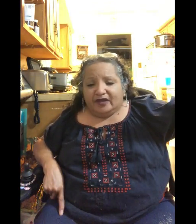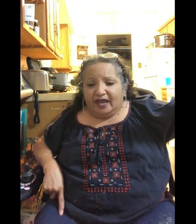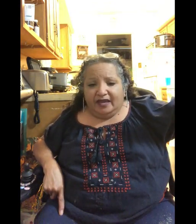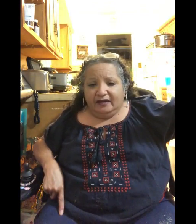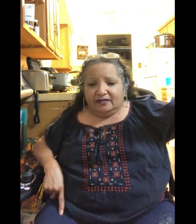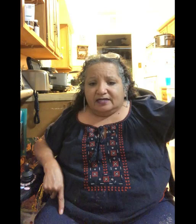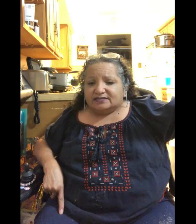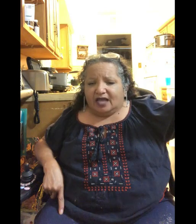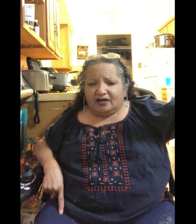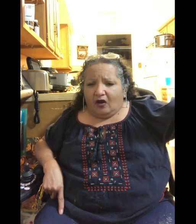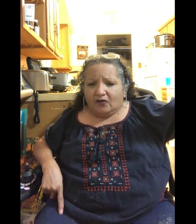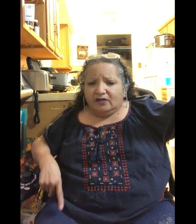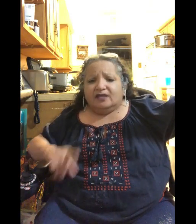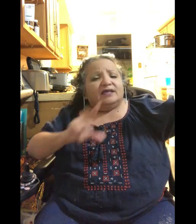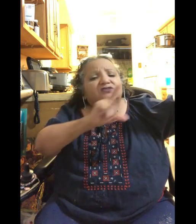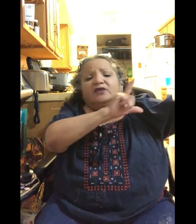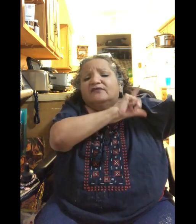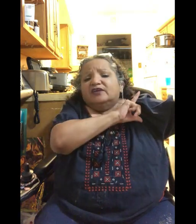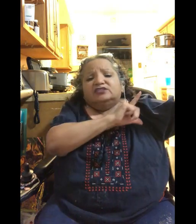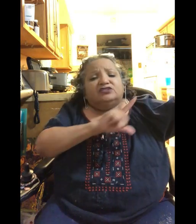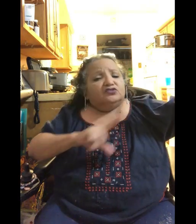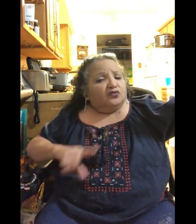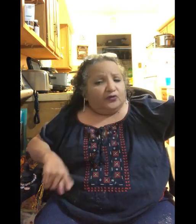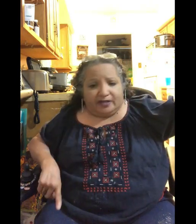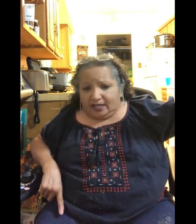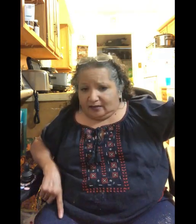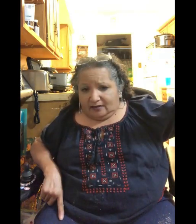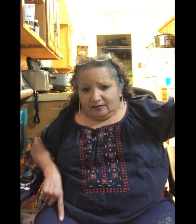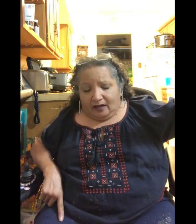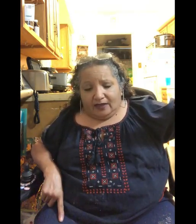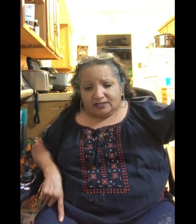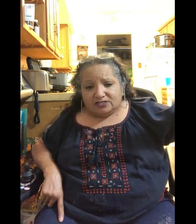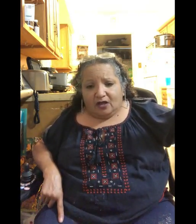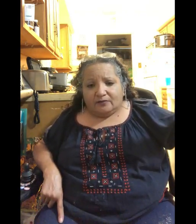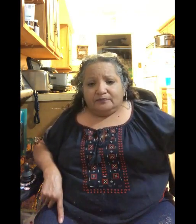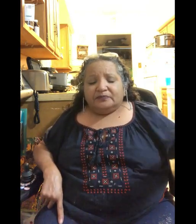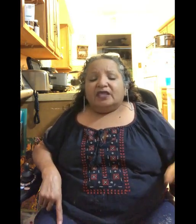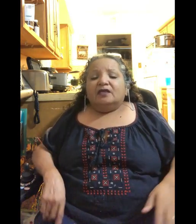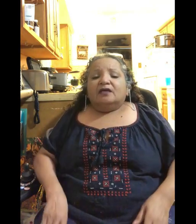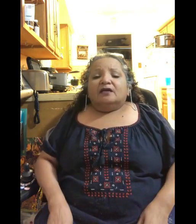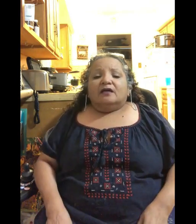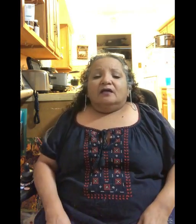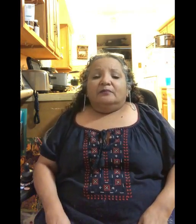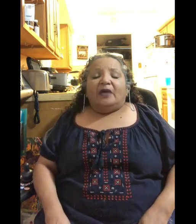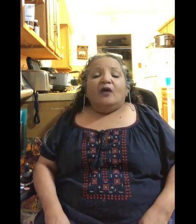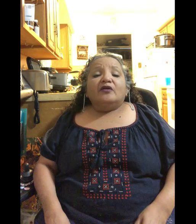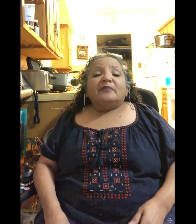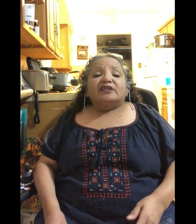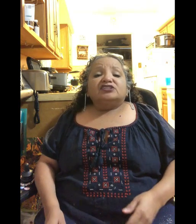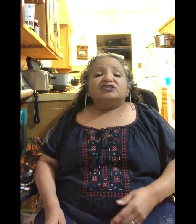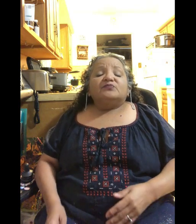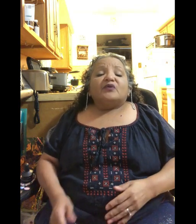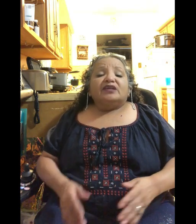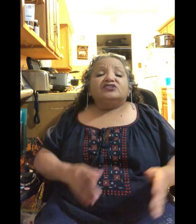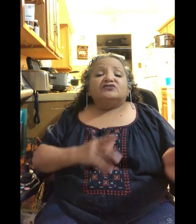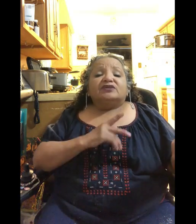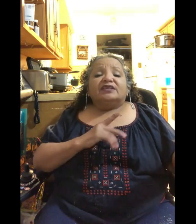K, it's kind of hard. It's okay if they just do Lord again on that song. Power and majesty, praise to the